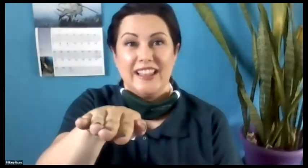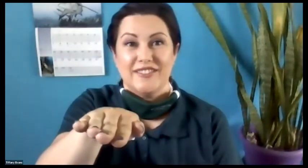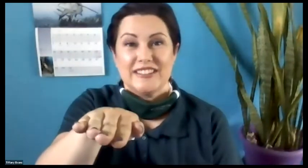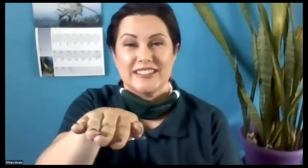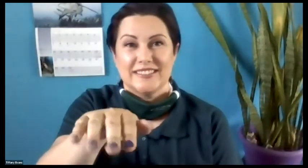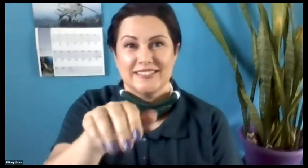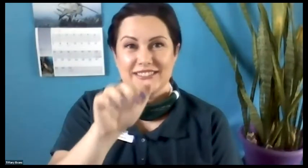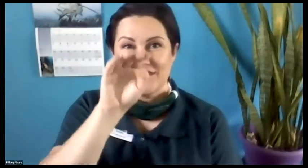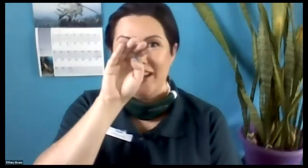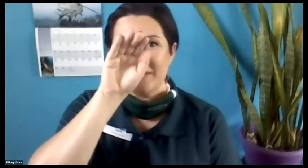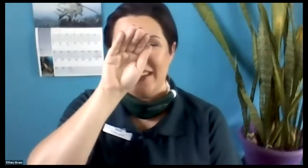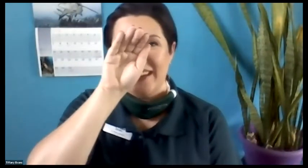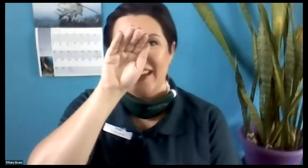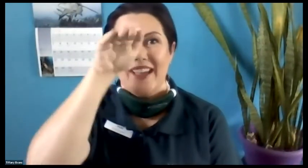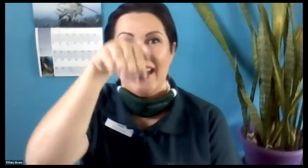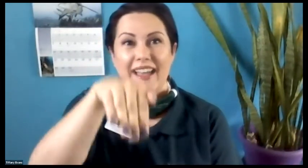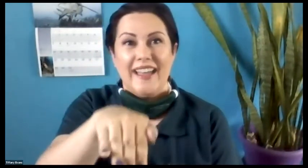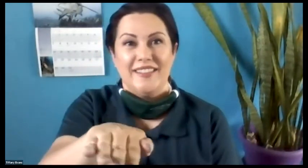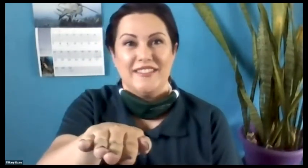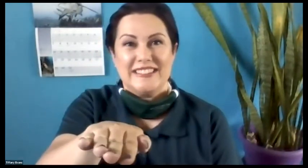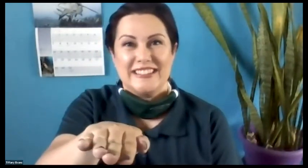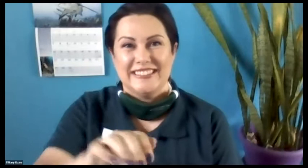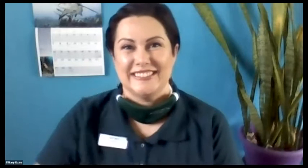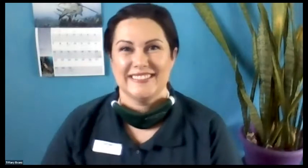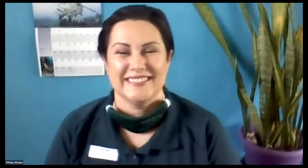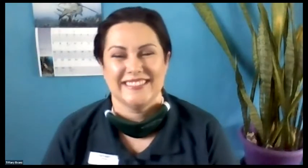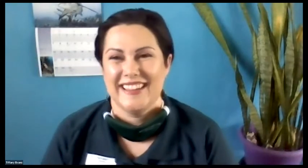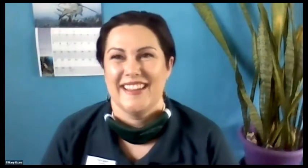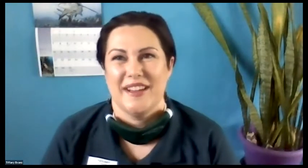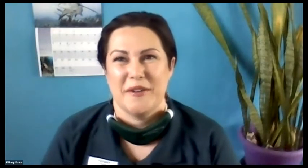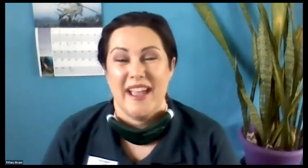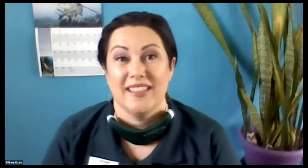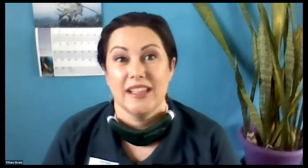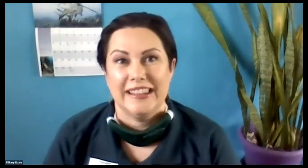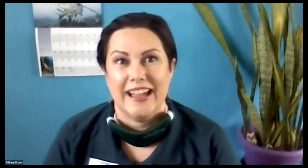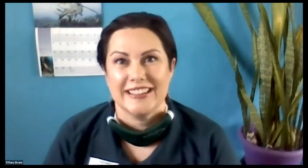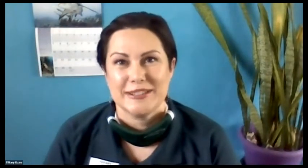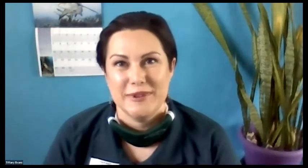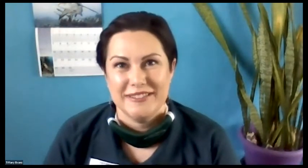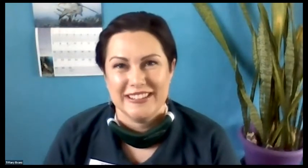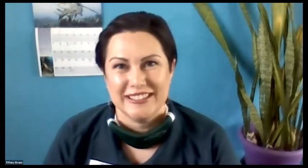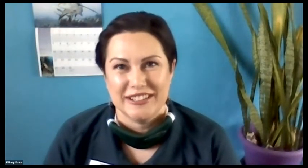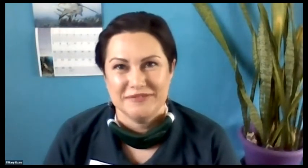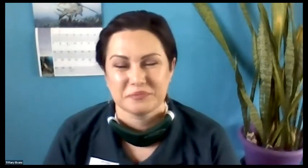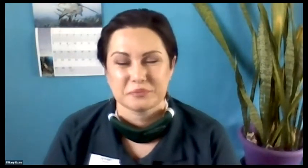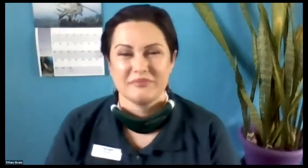elephant. So try it with me. Elephant. Okay, the last one we're going to learn